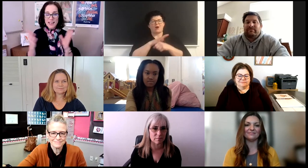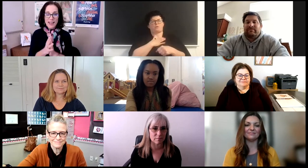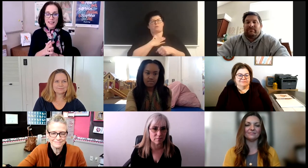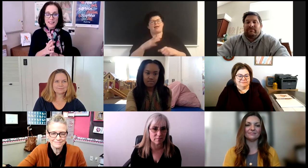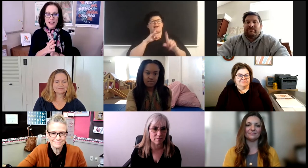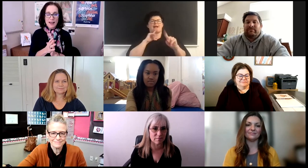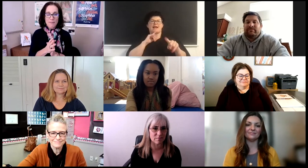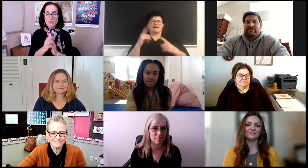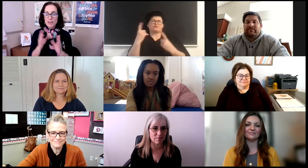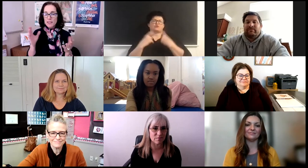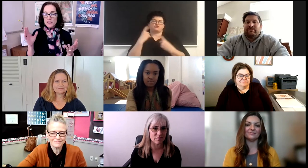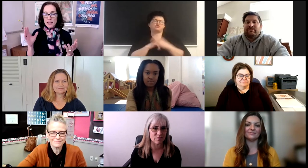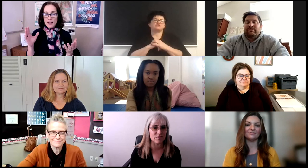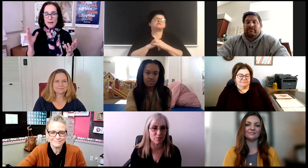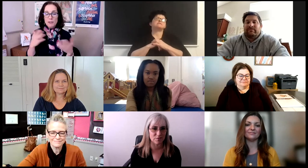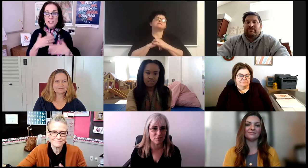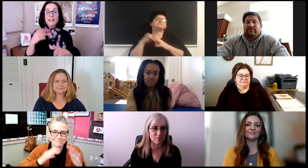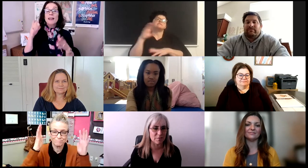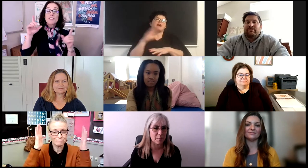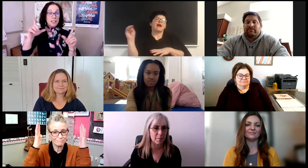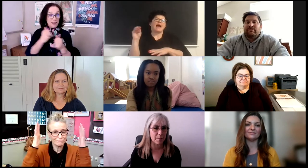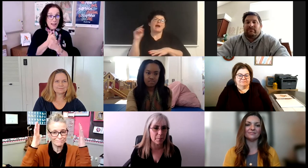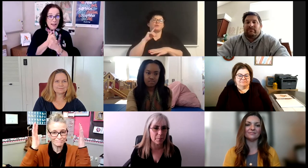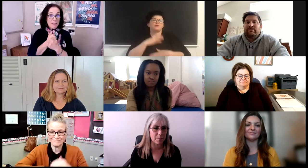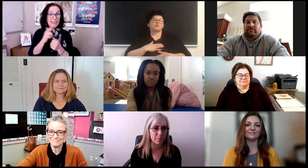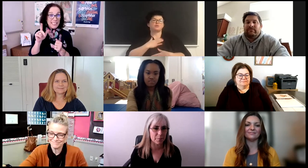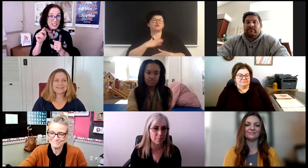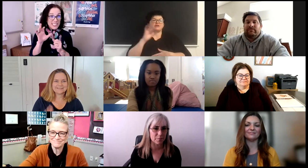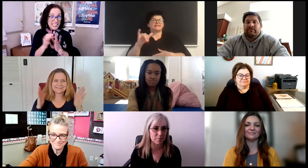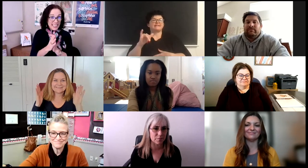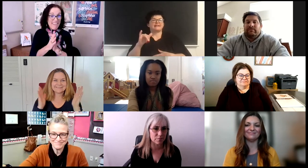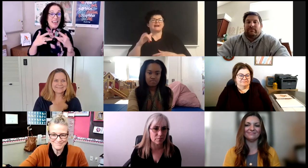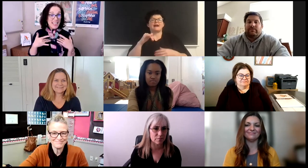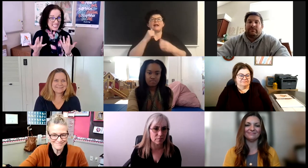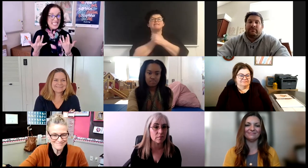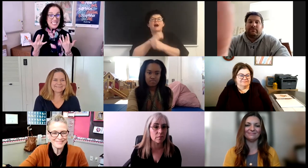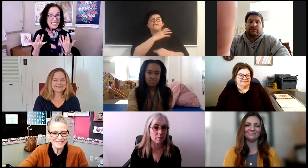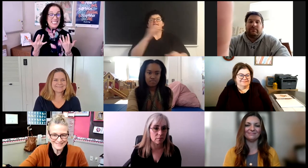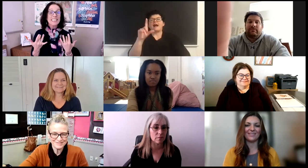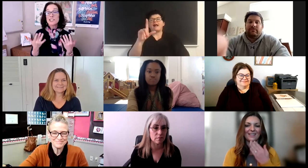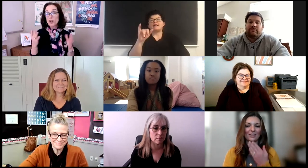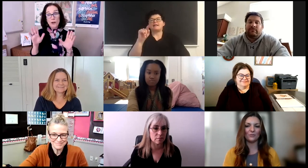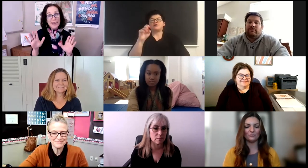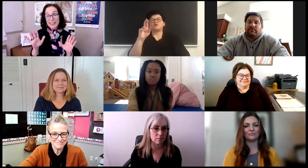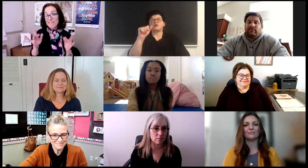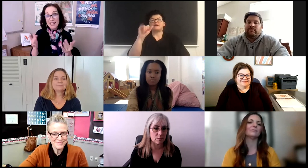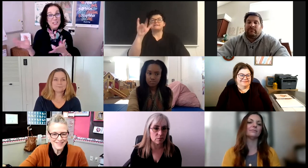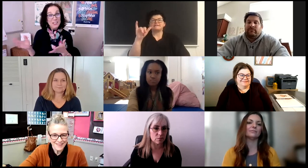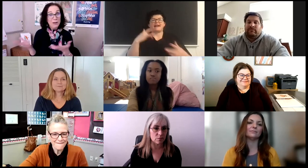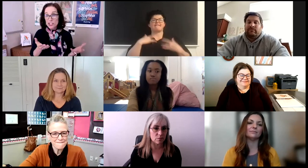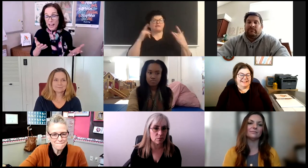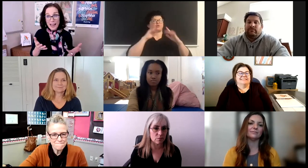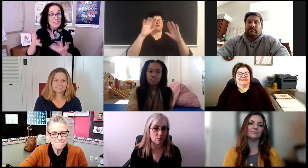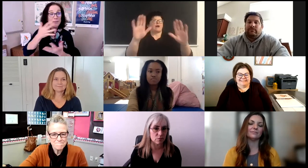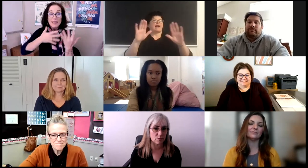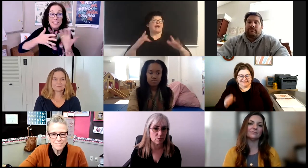questions. And I appreciate that. The Love and Literacy event is a great event to bring